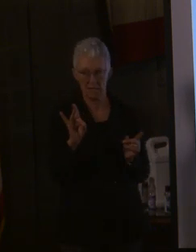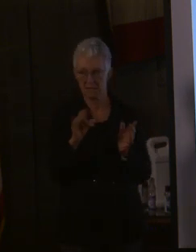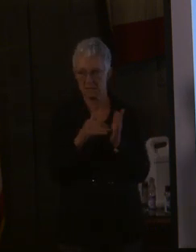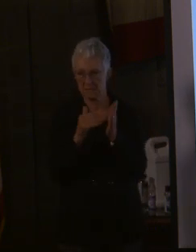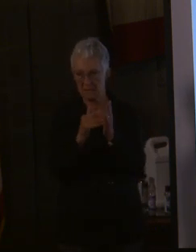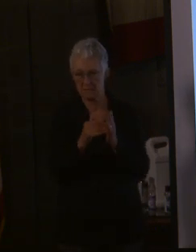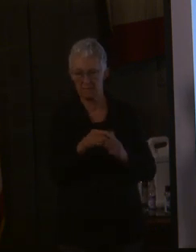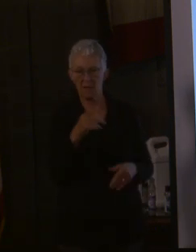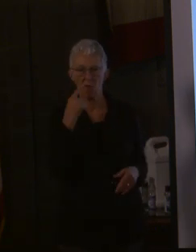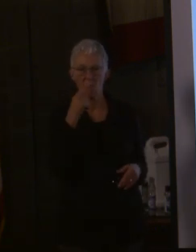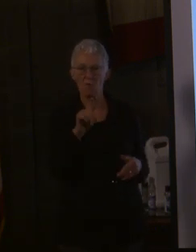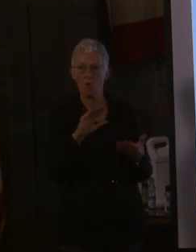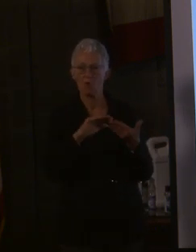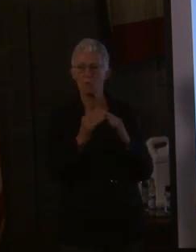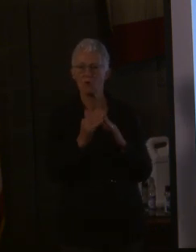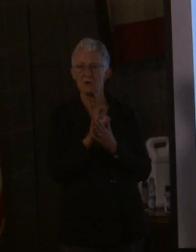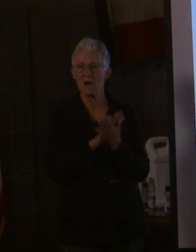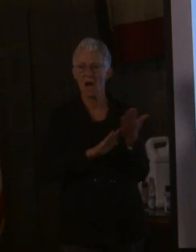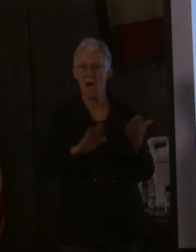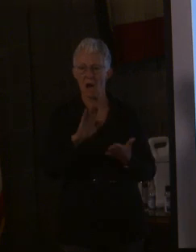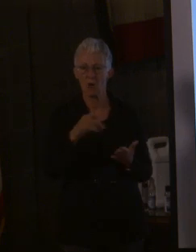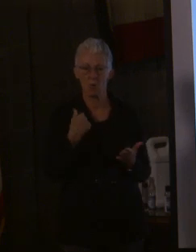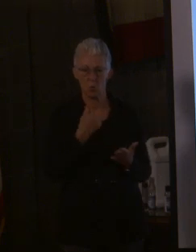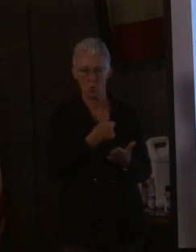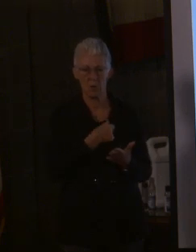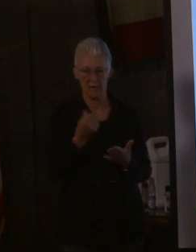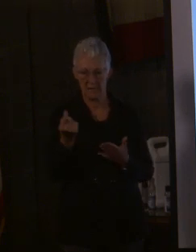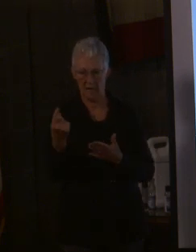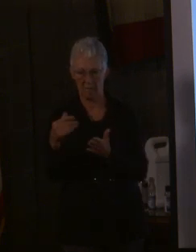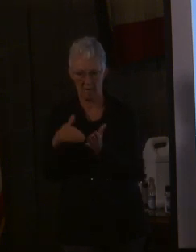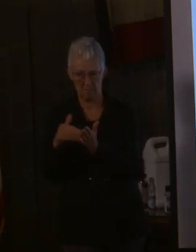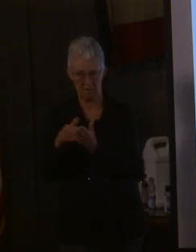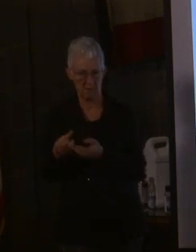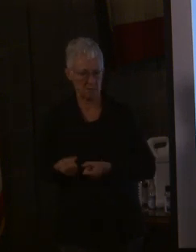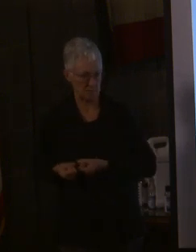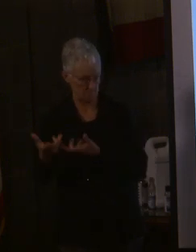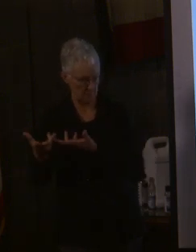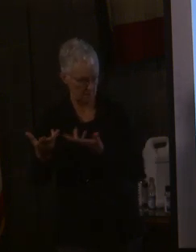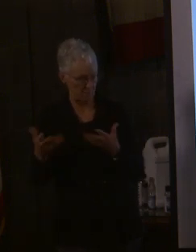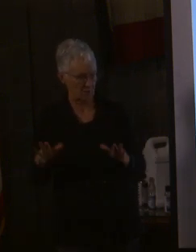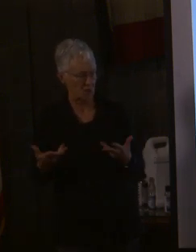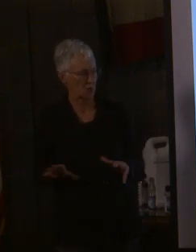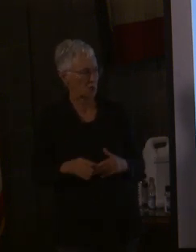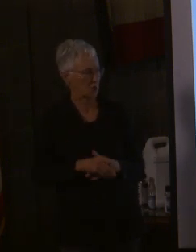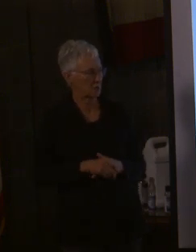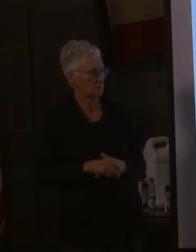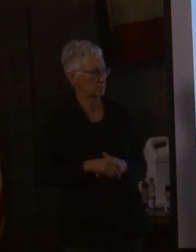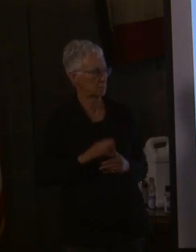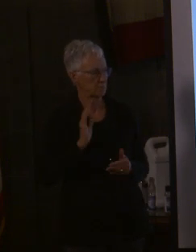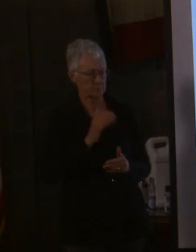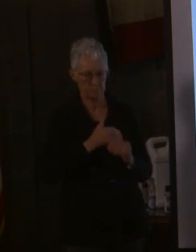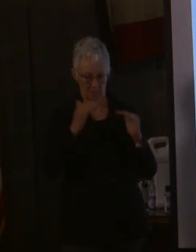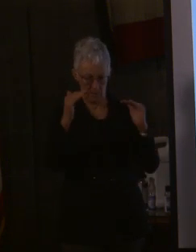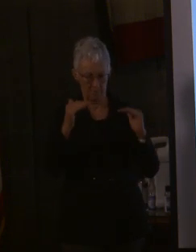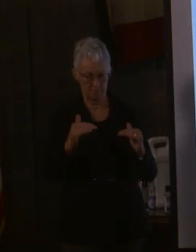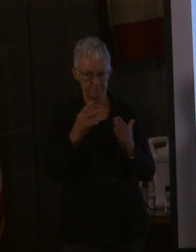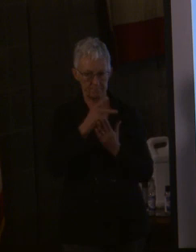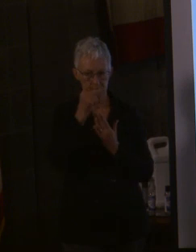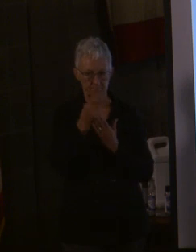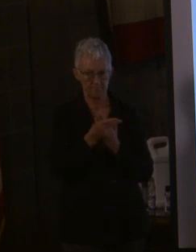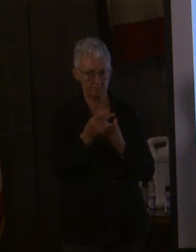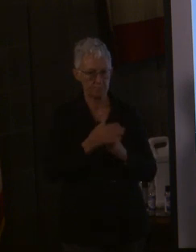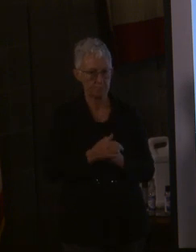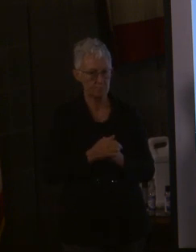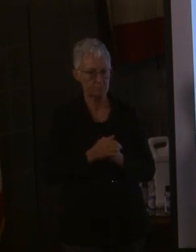that skills upgrading, $11 million of the $16 million utilized. For our next program here with regard